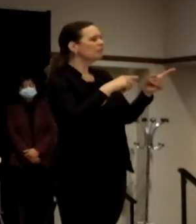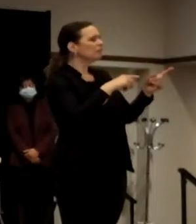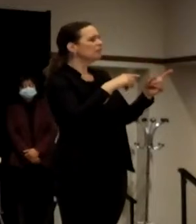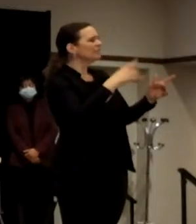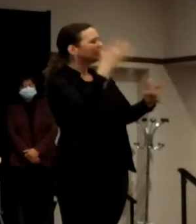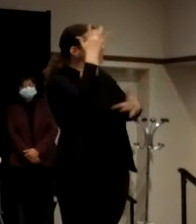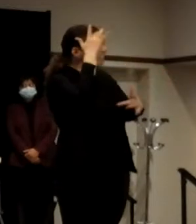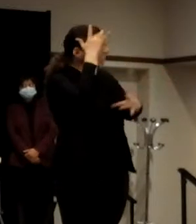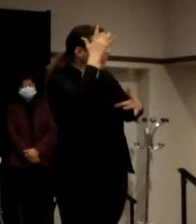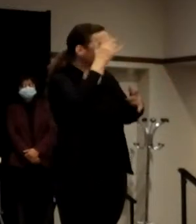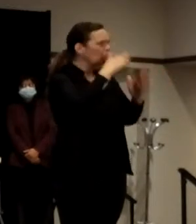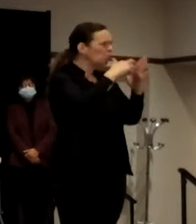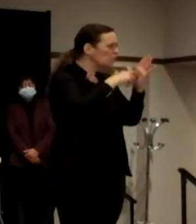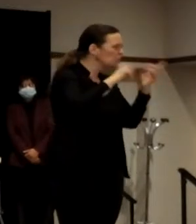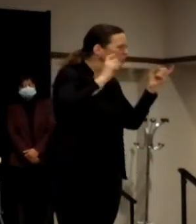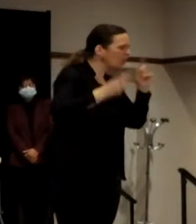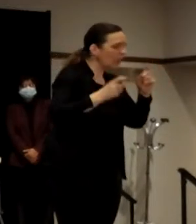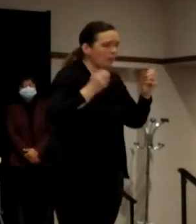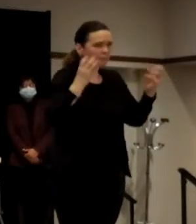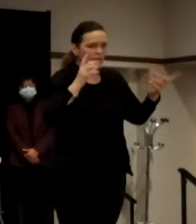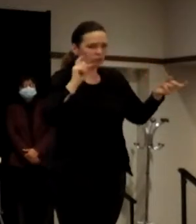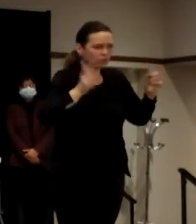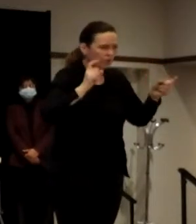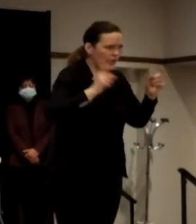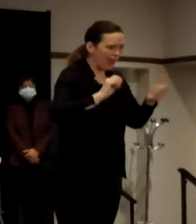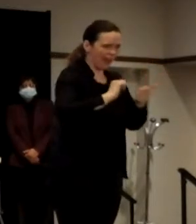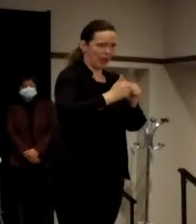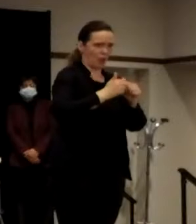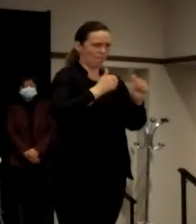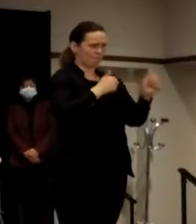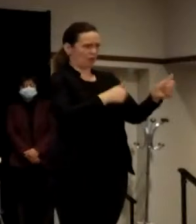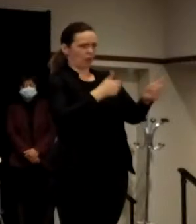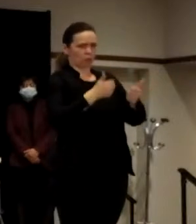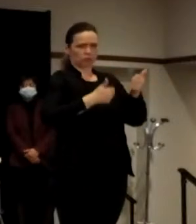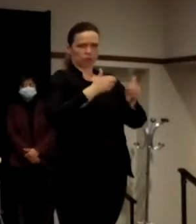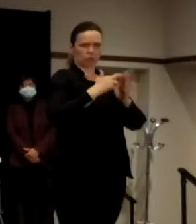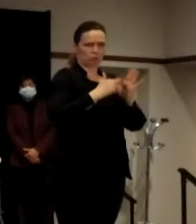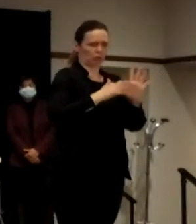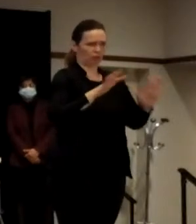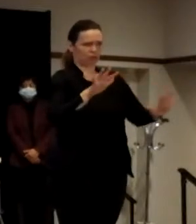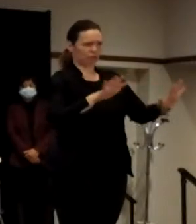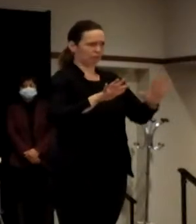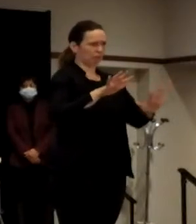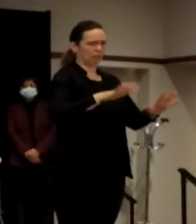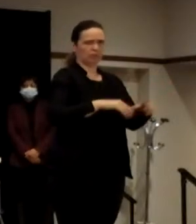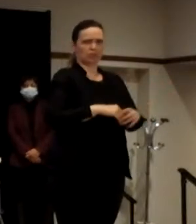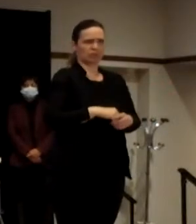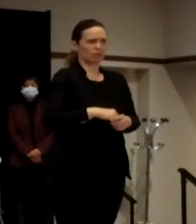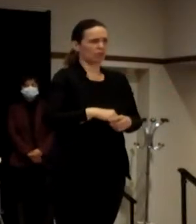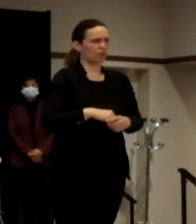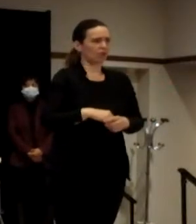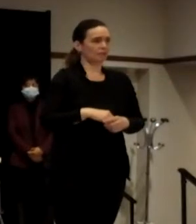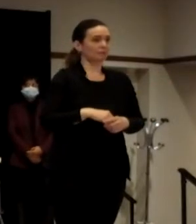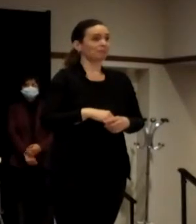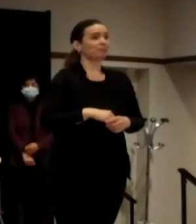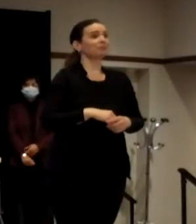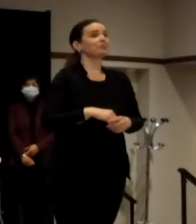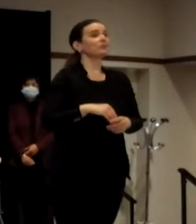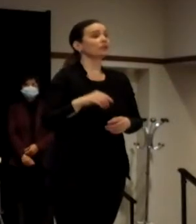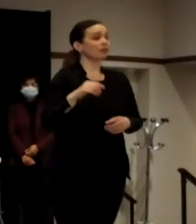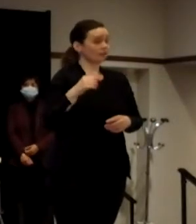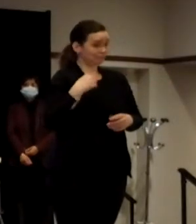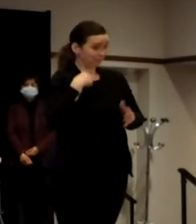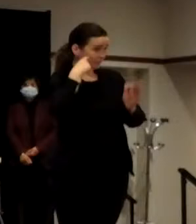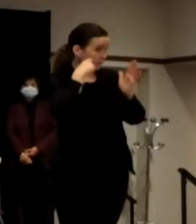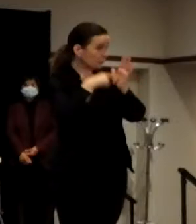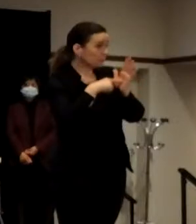allow fans back into the Carrier Dome. So I'm not going to call you a prophet or anything, but I think it's you. Every time you come here, this all happens. So you come